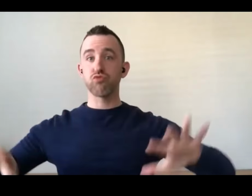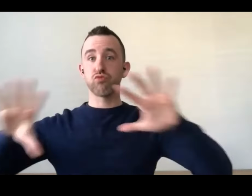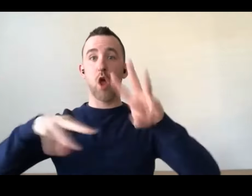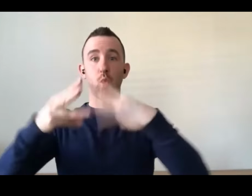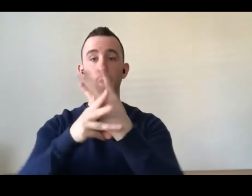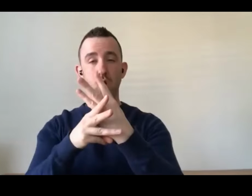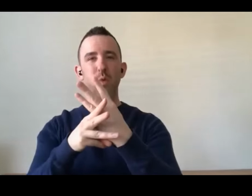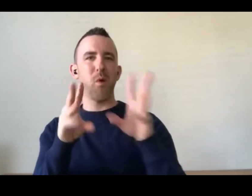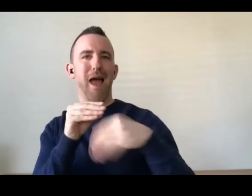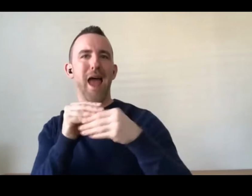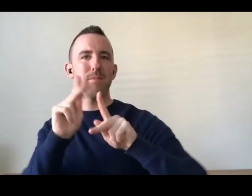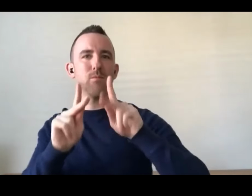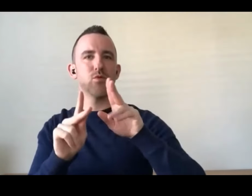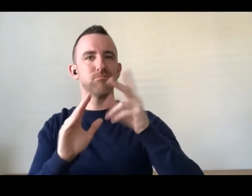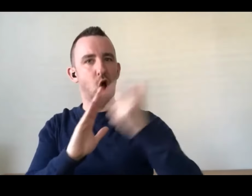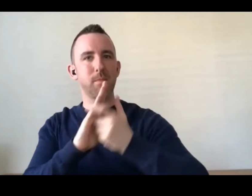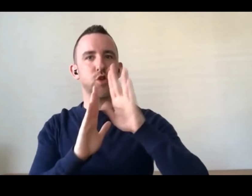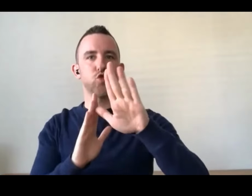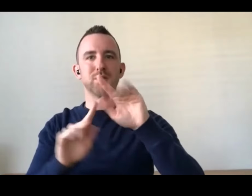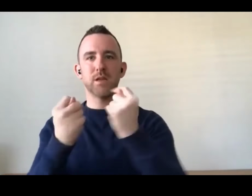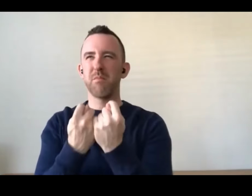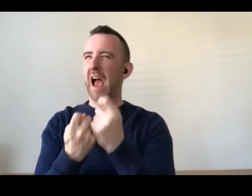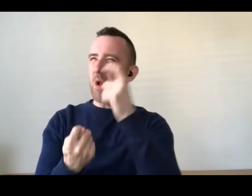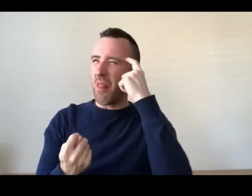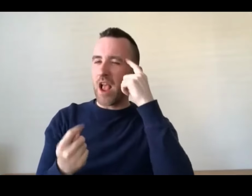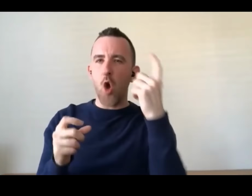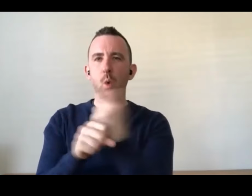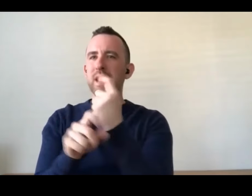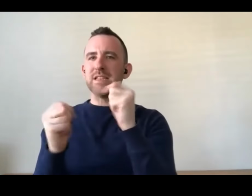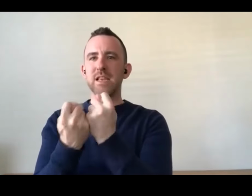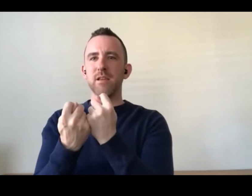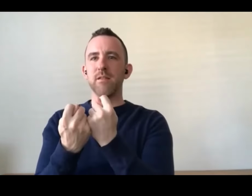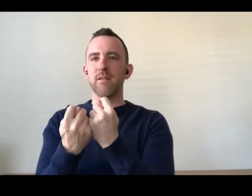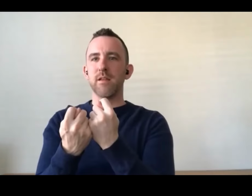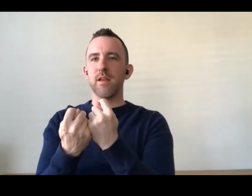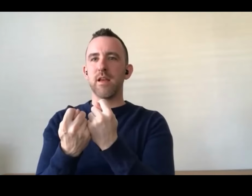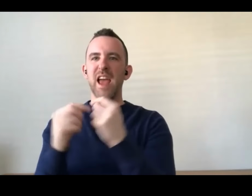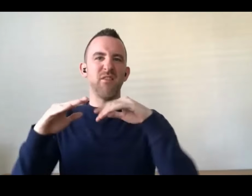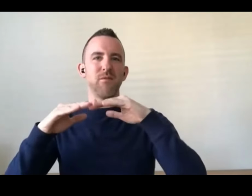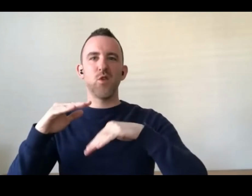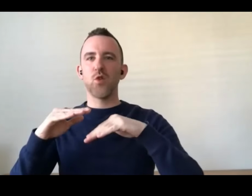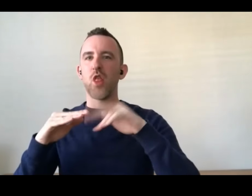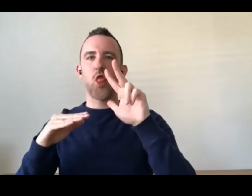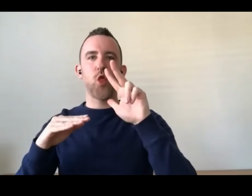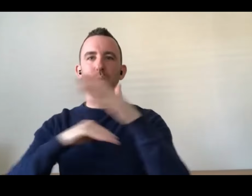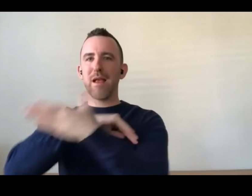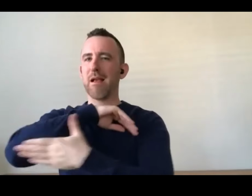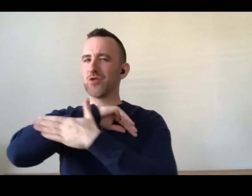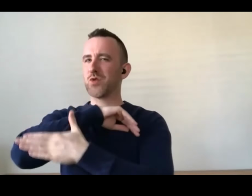cooler experience. I will tell you, I don't think a winning team has ever been comprised of fewer than 3 countries, to my